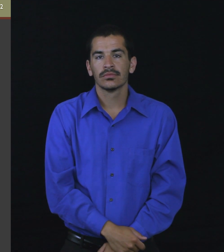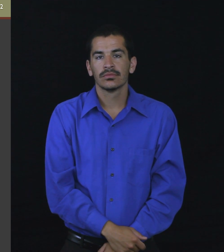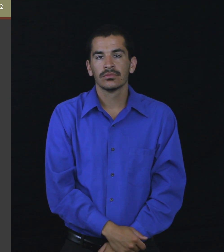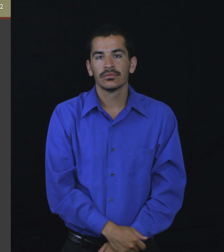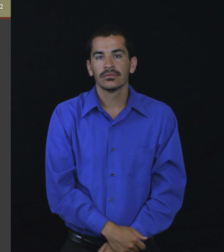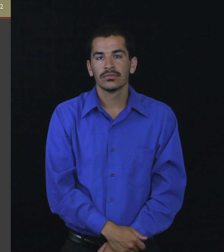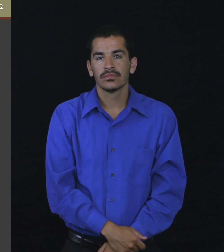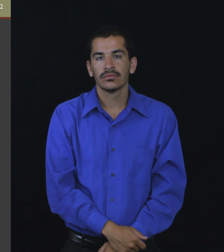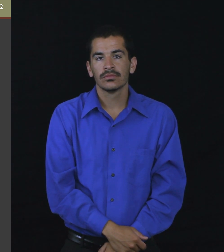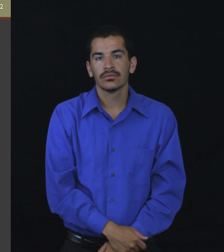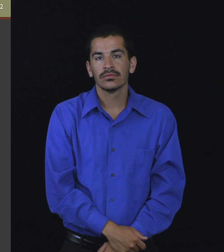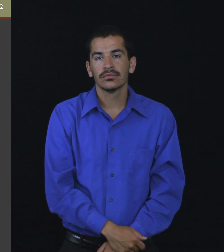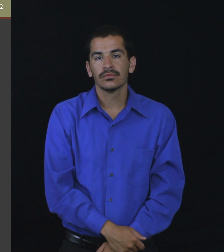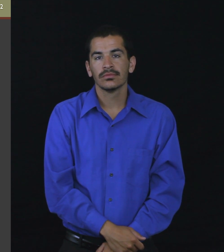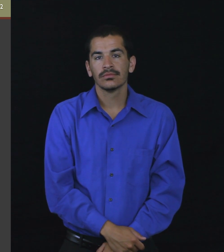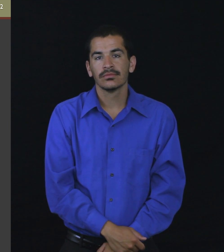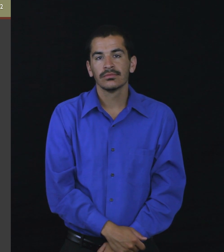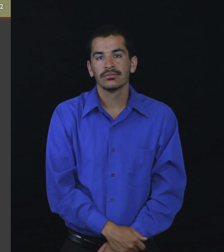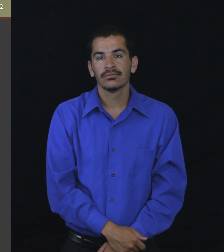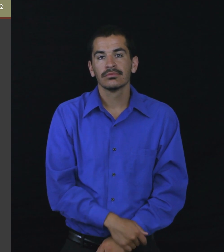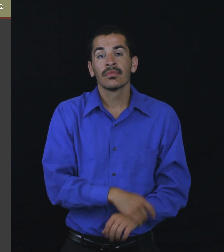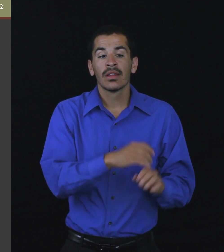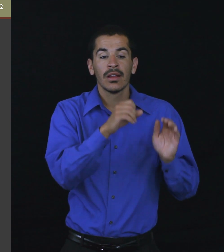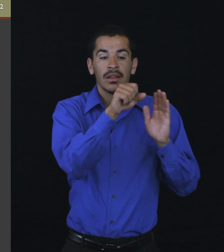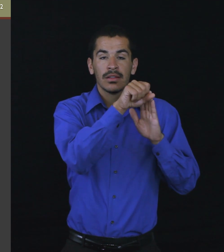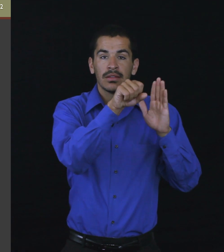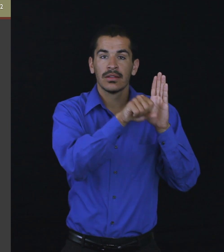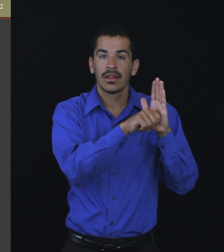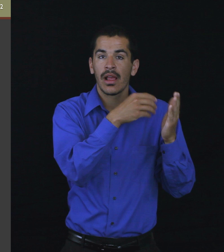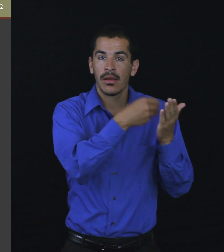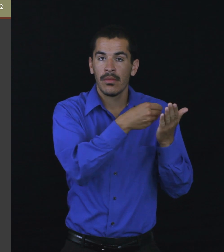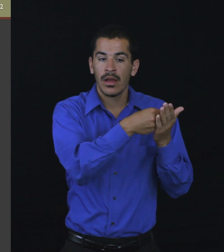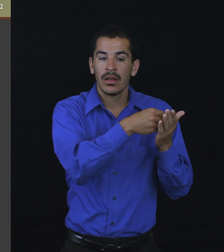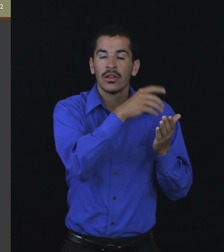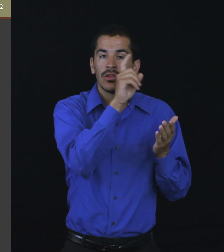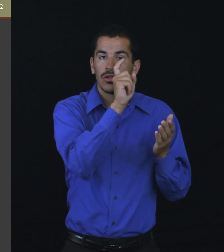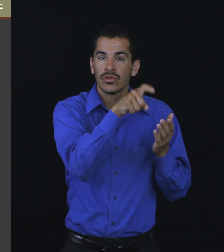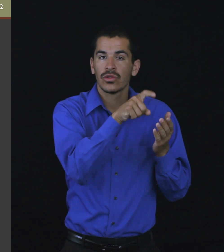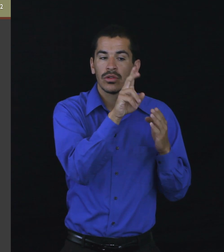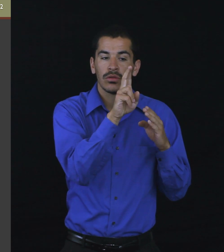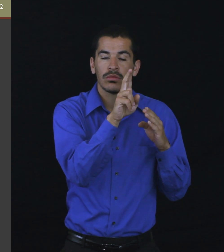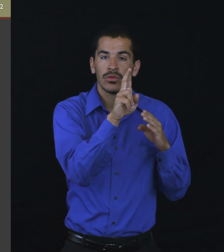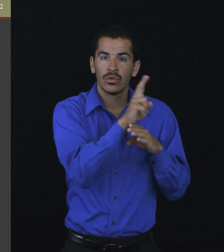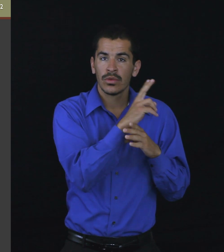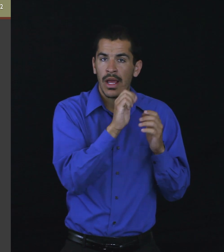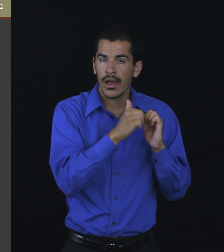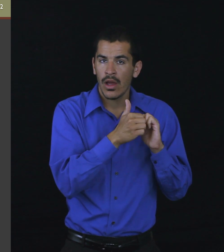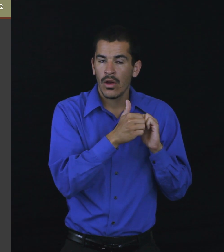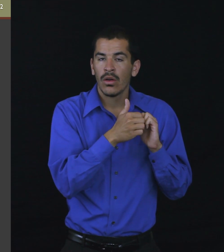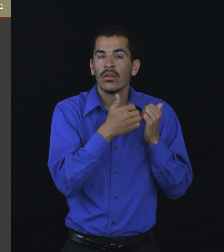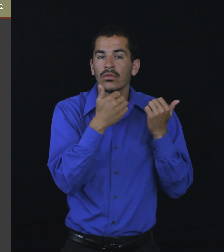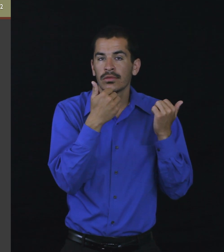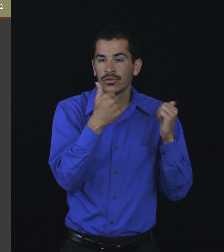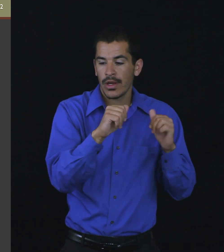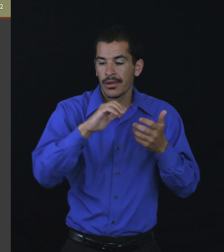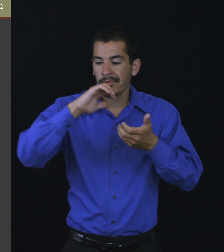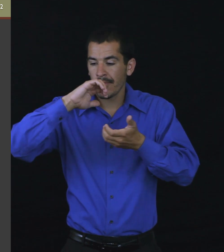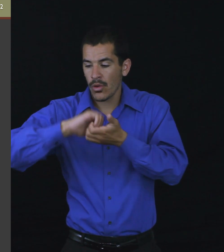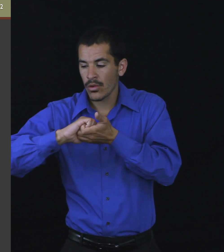A state grant should be used to obtain other funds, resources, or